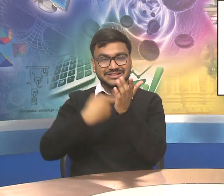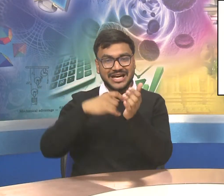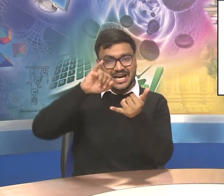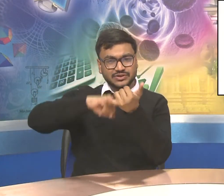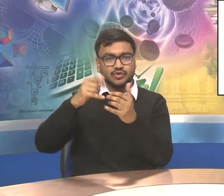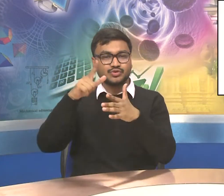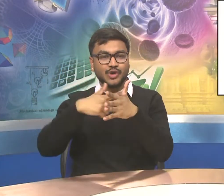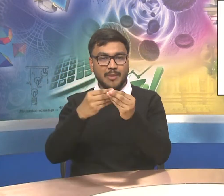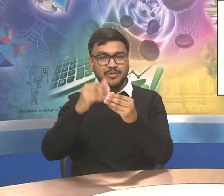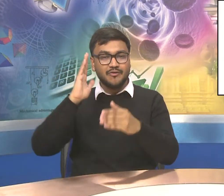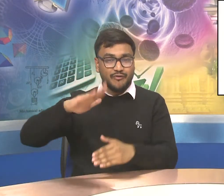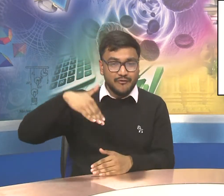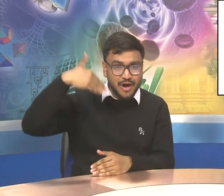their careers.